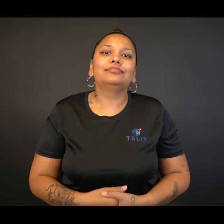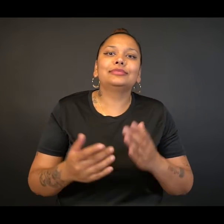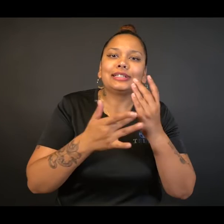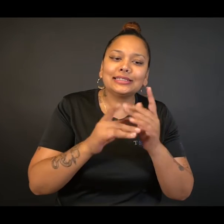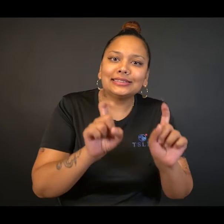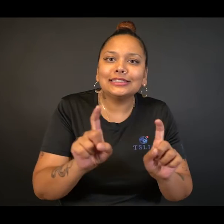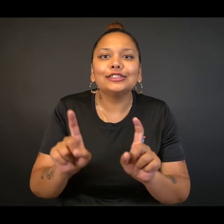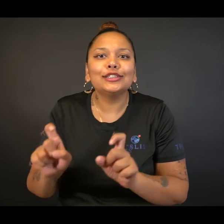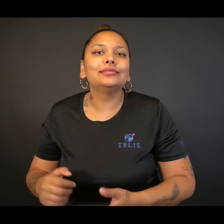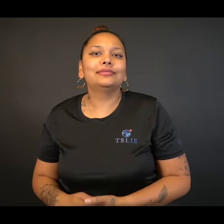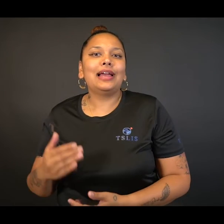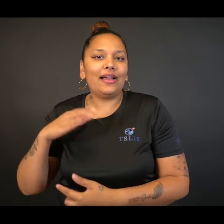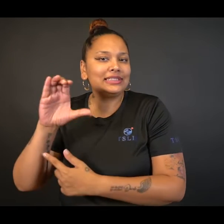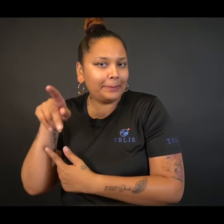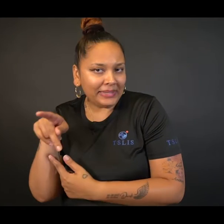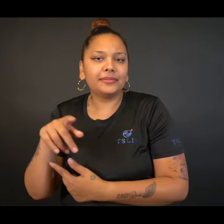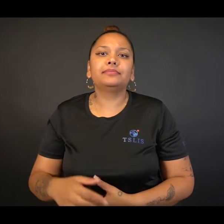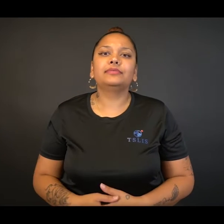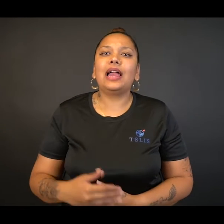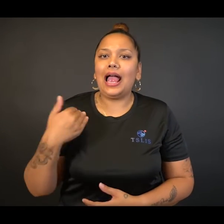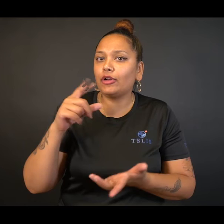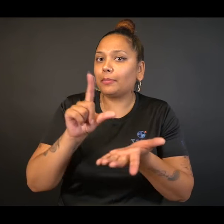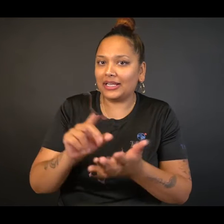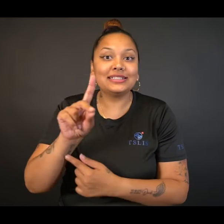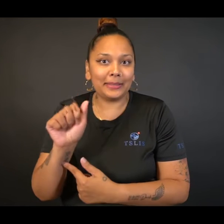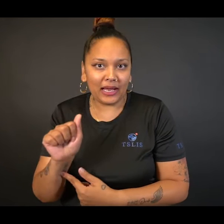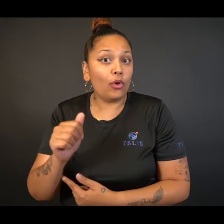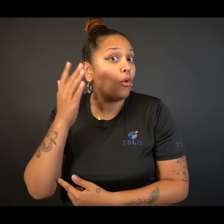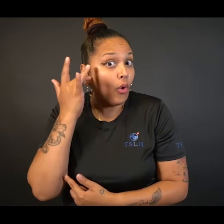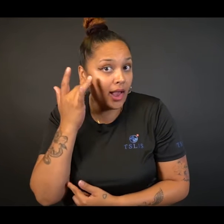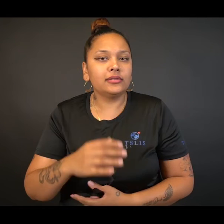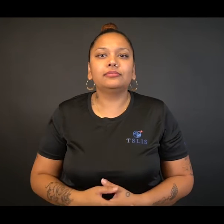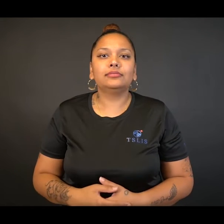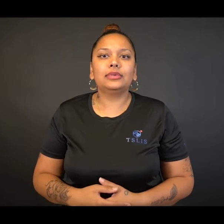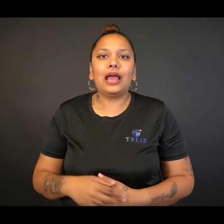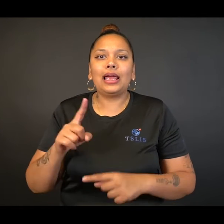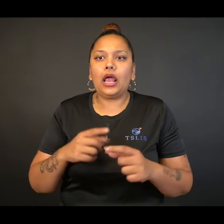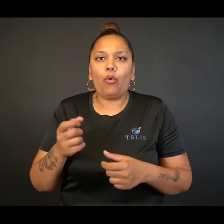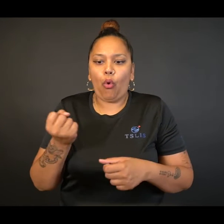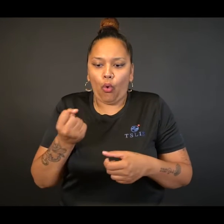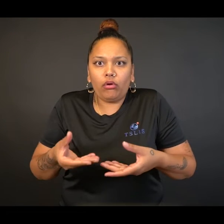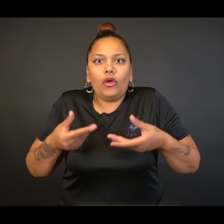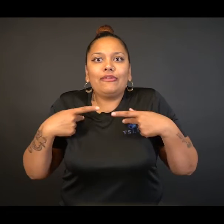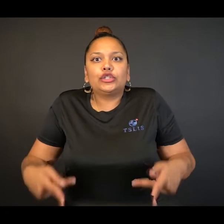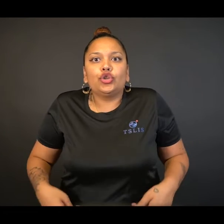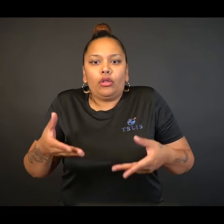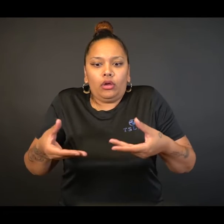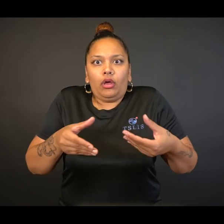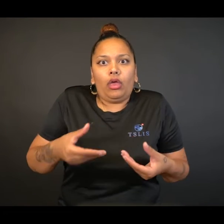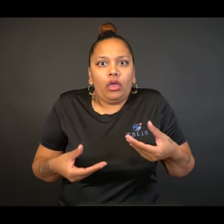manipulate paper, and because of my limited hand